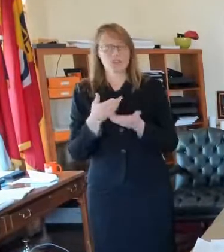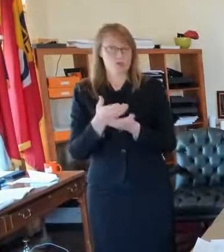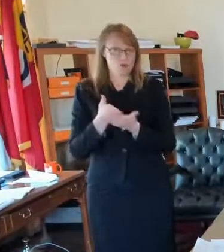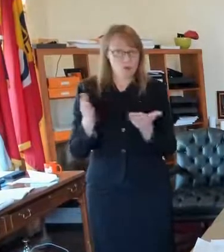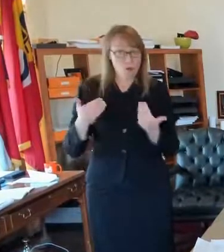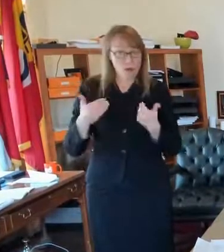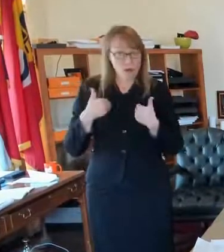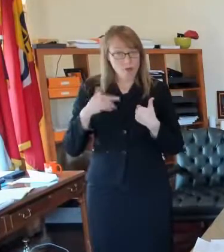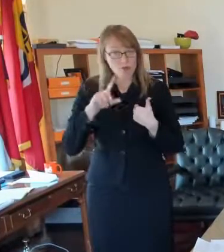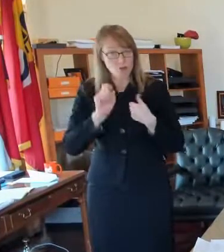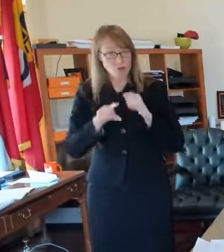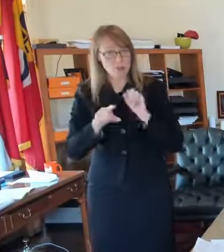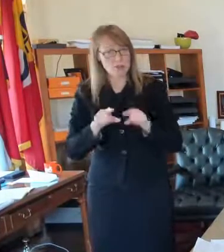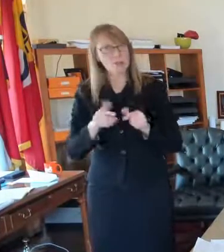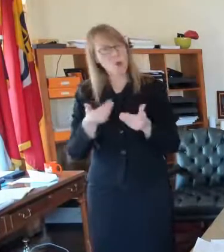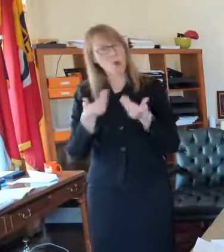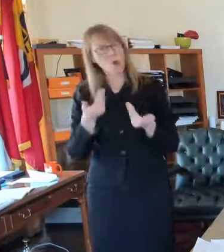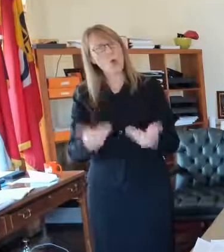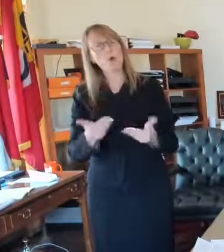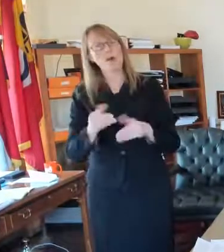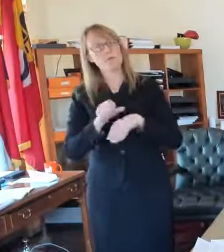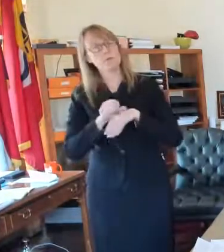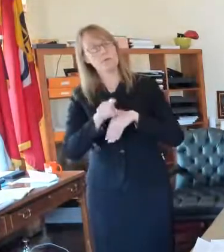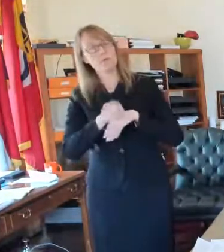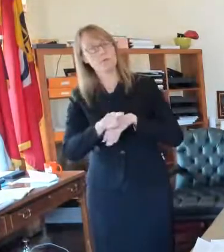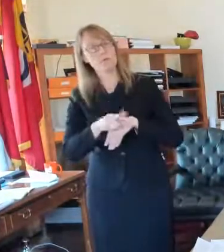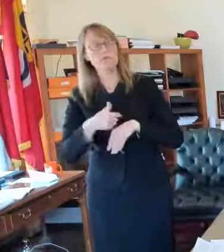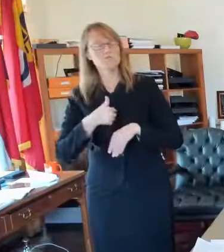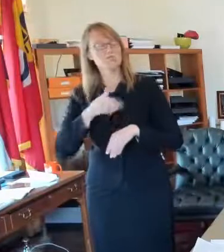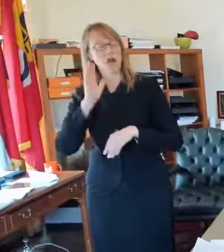mind. So,